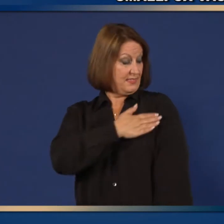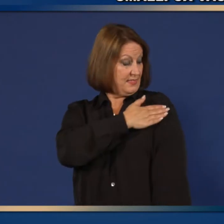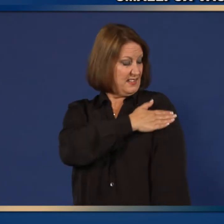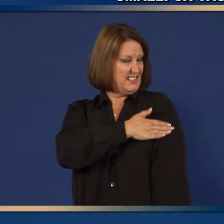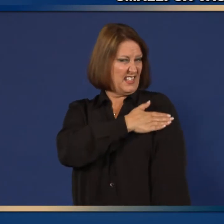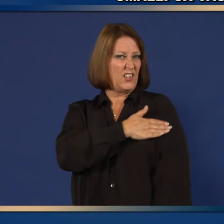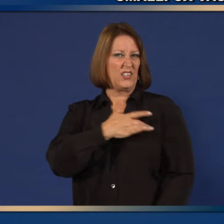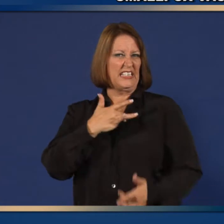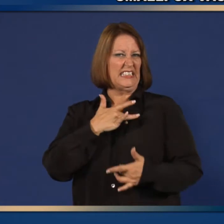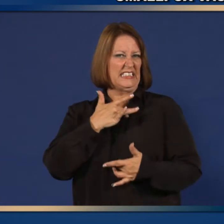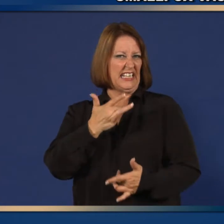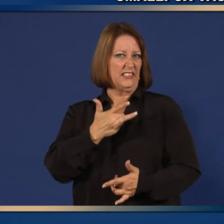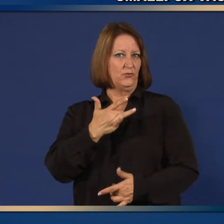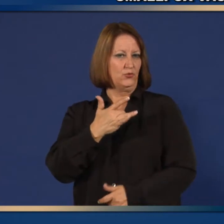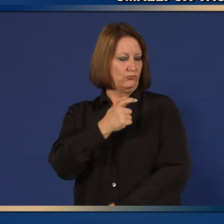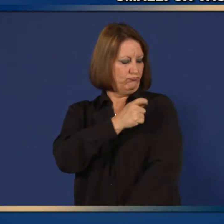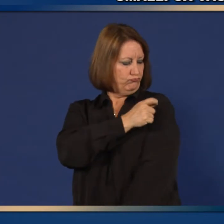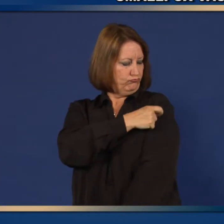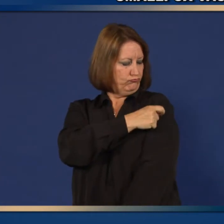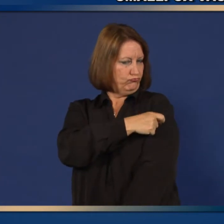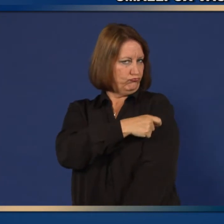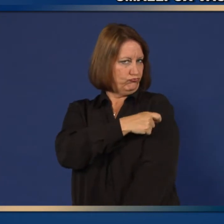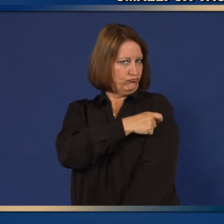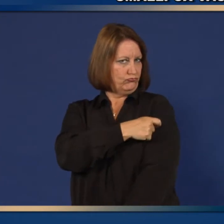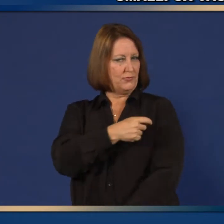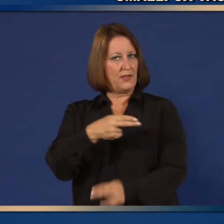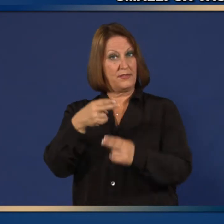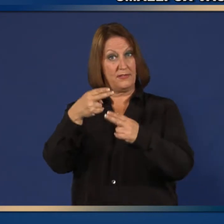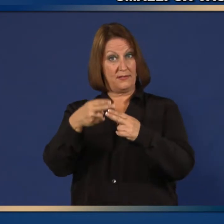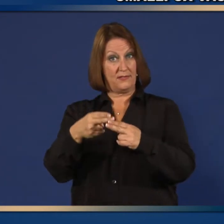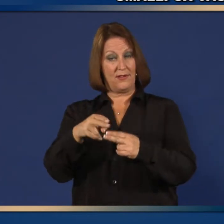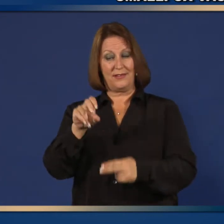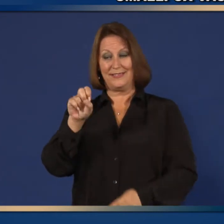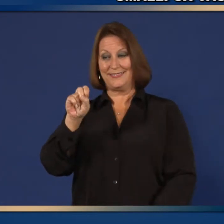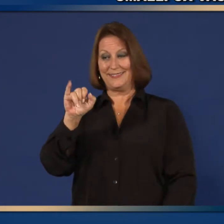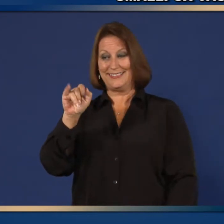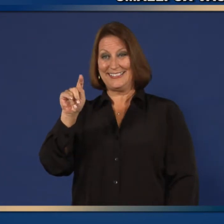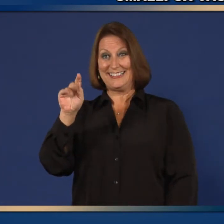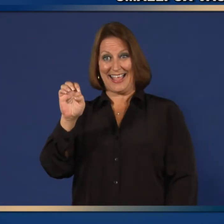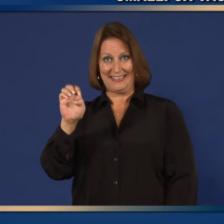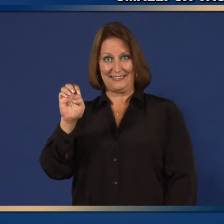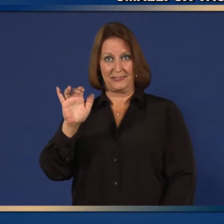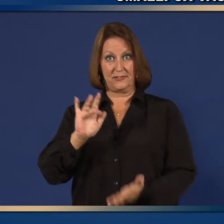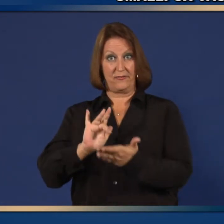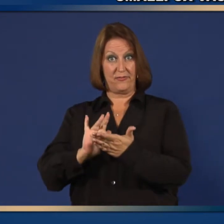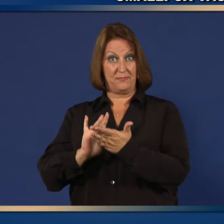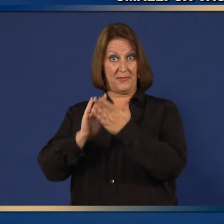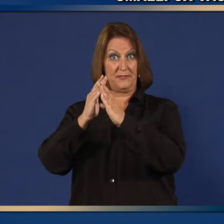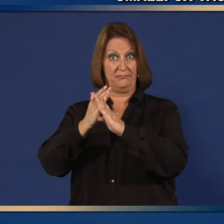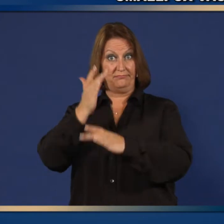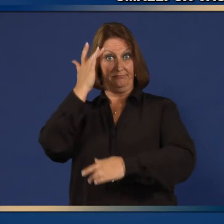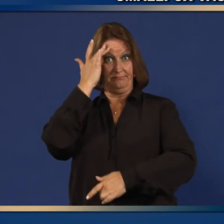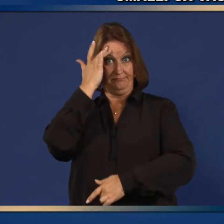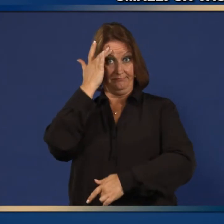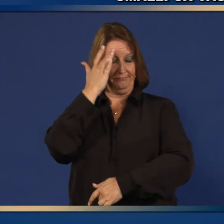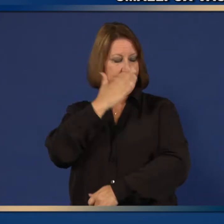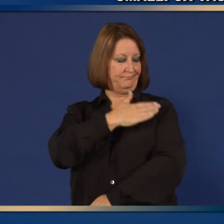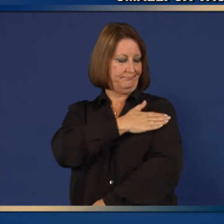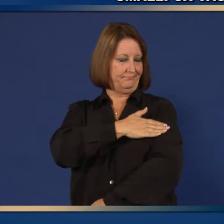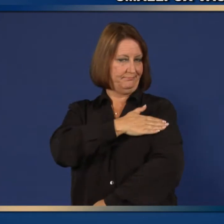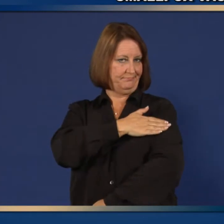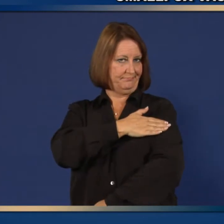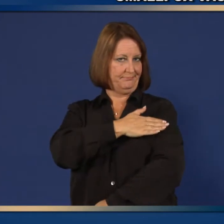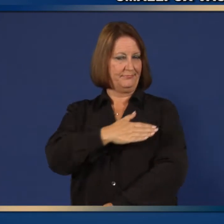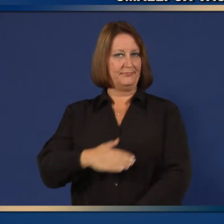The place on the skin where the vaccine is given is called the vaccination site.